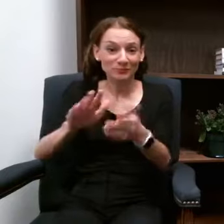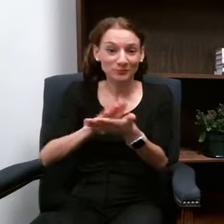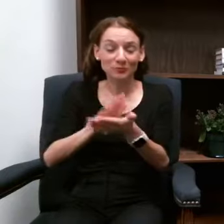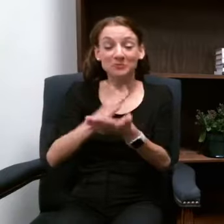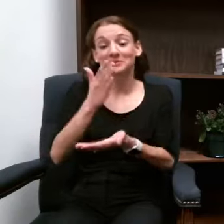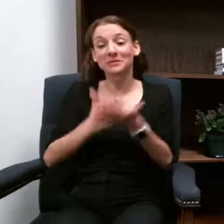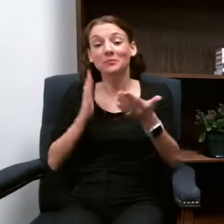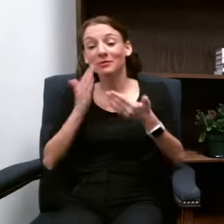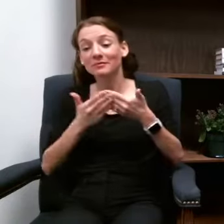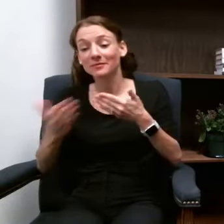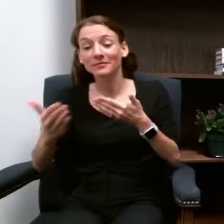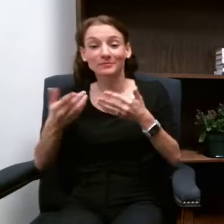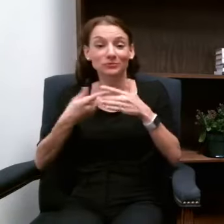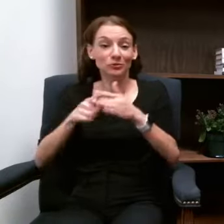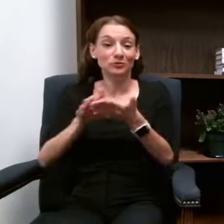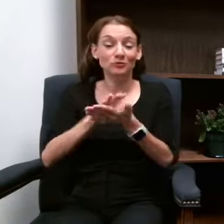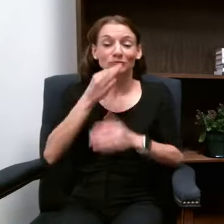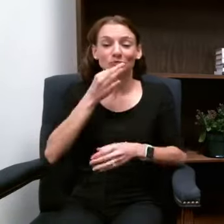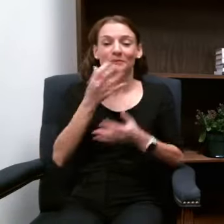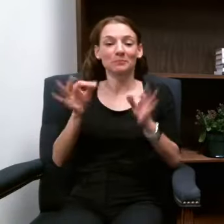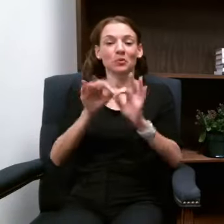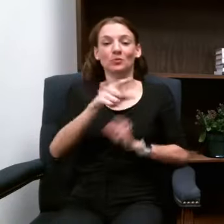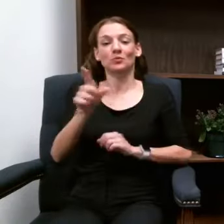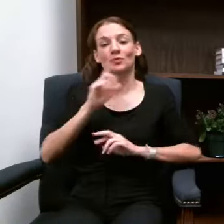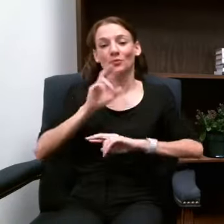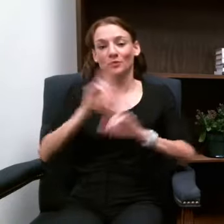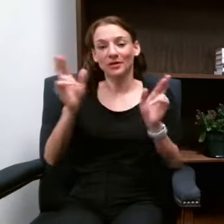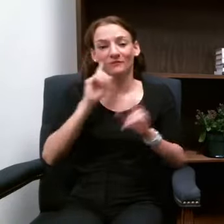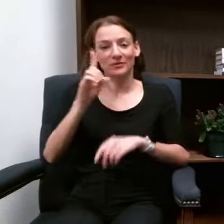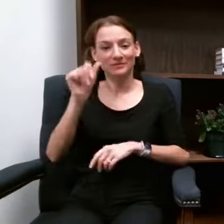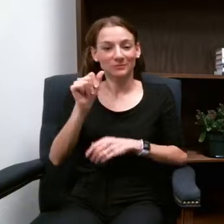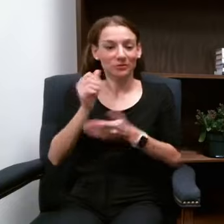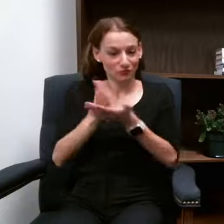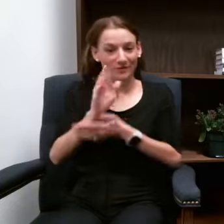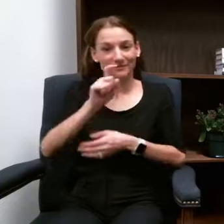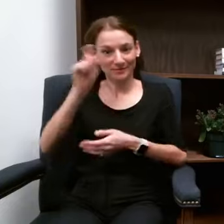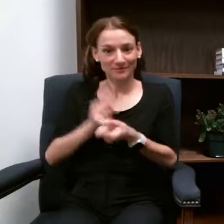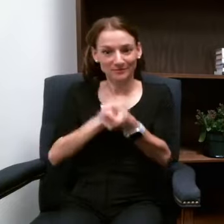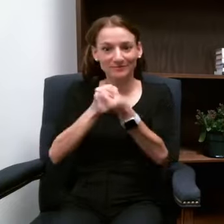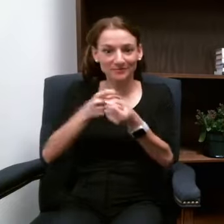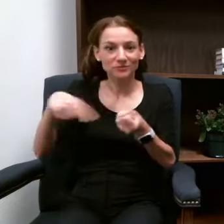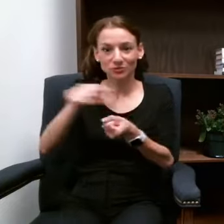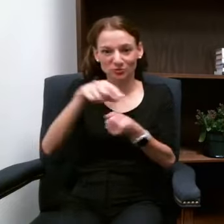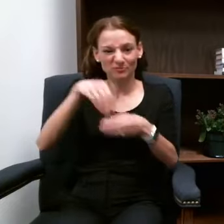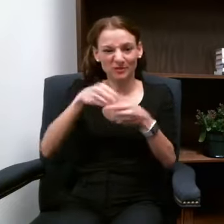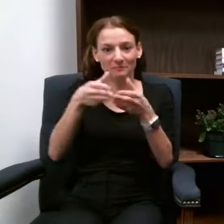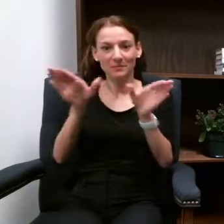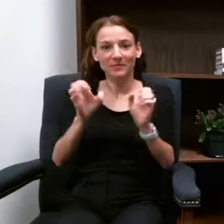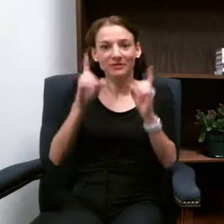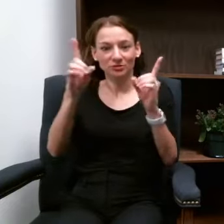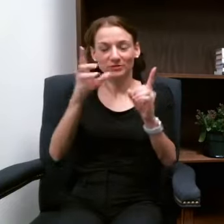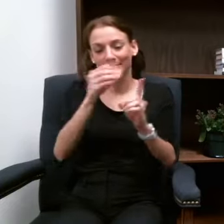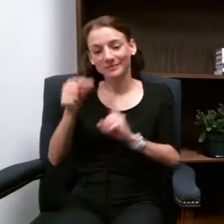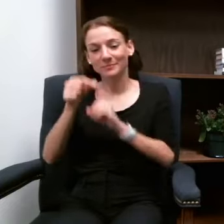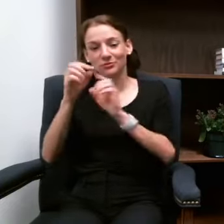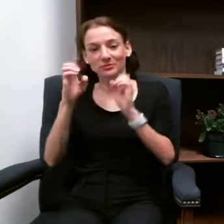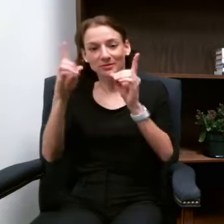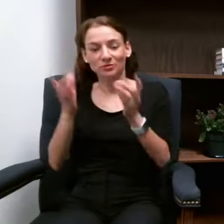want to help you get ready and know that Disability Rights Texas is a resource for you in the area of public education and special